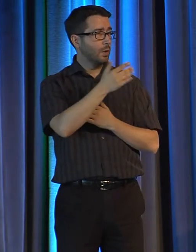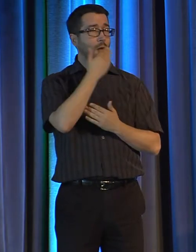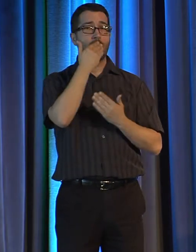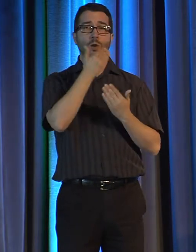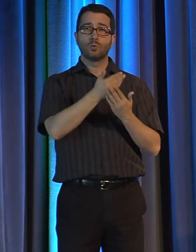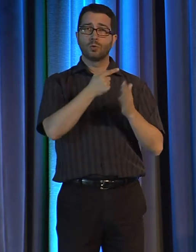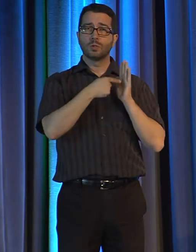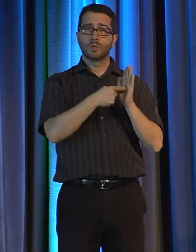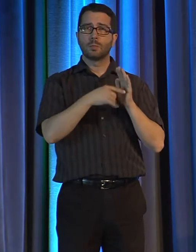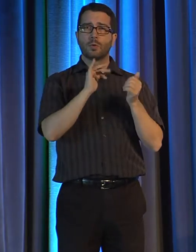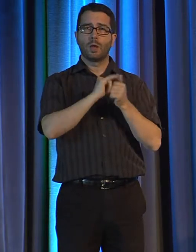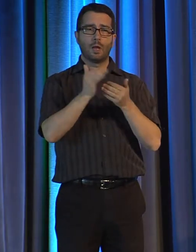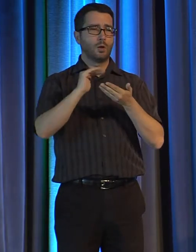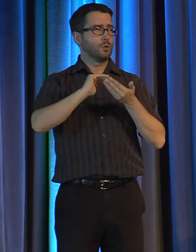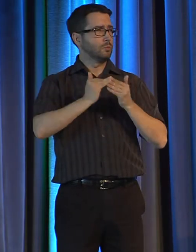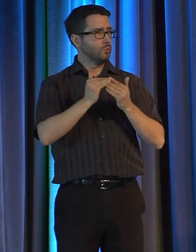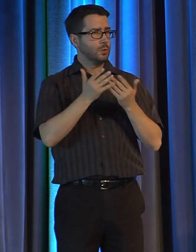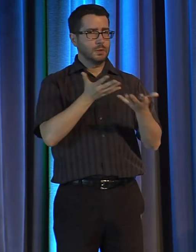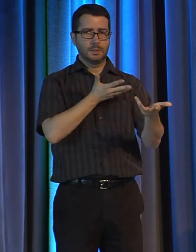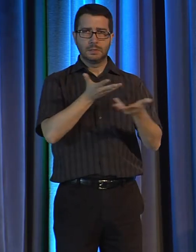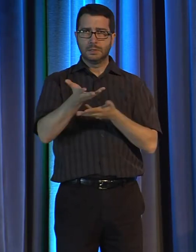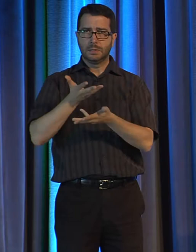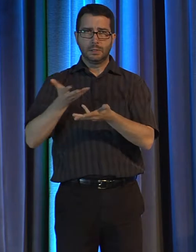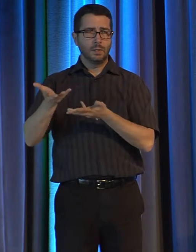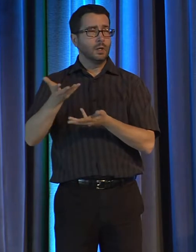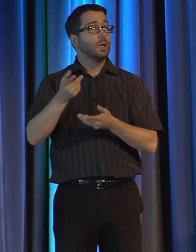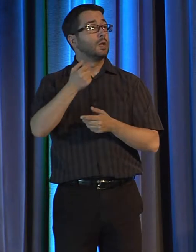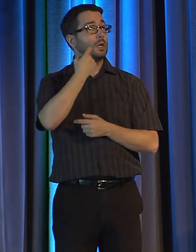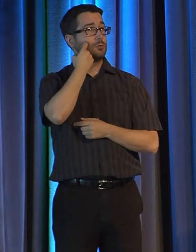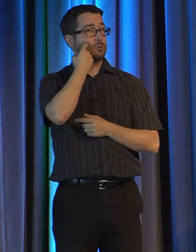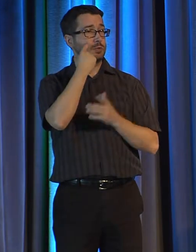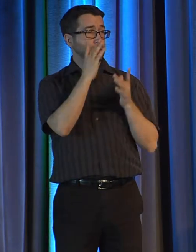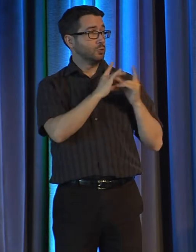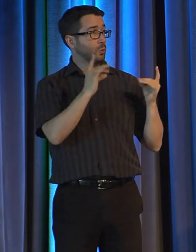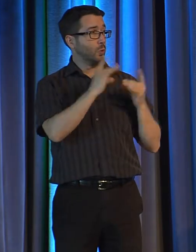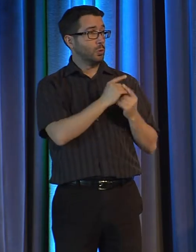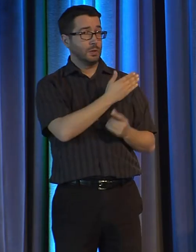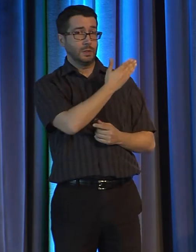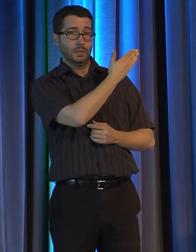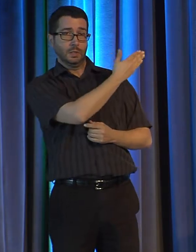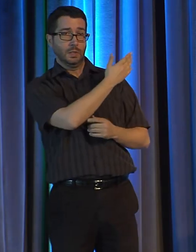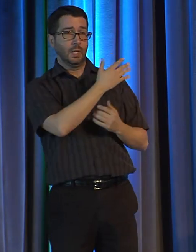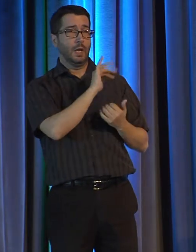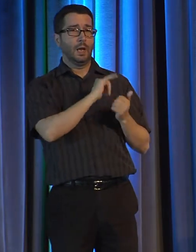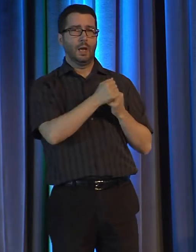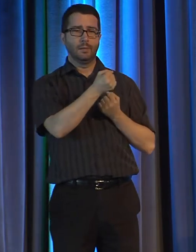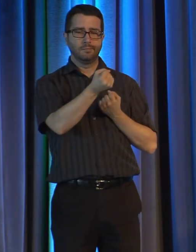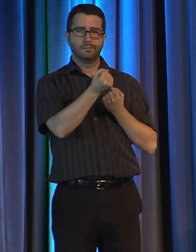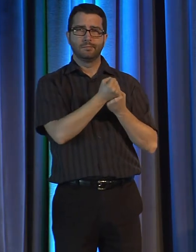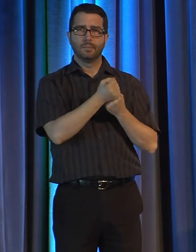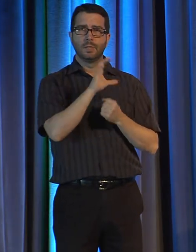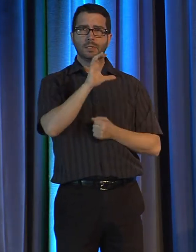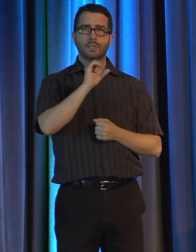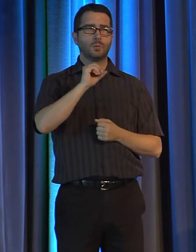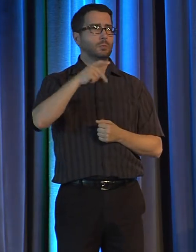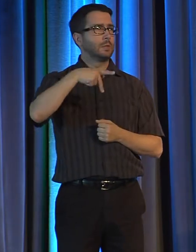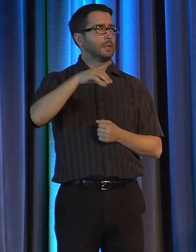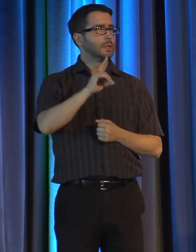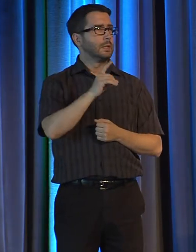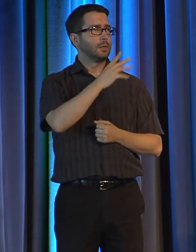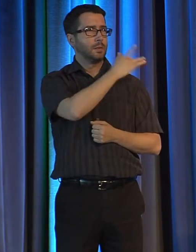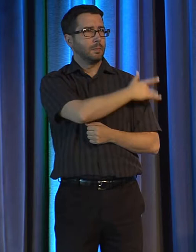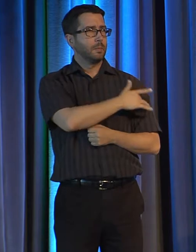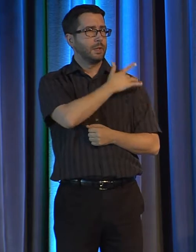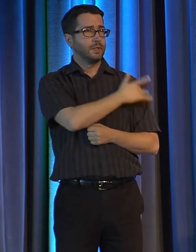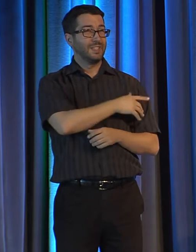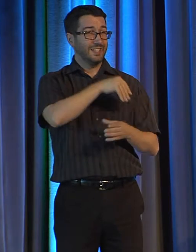with communities. Earlier, we heard the inspiring story about efforts to support COPD patients and their families in